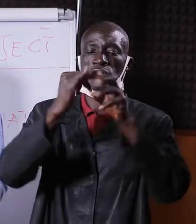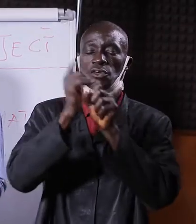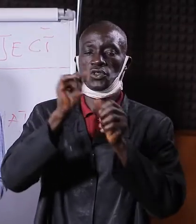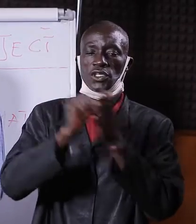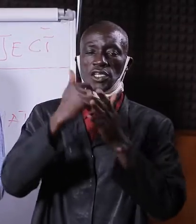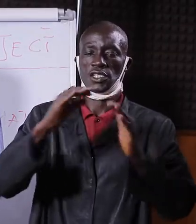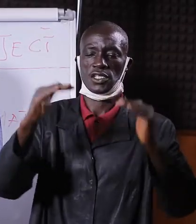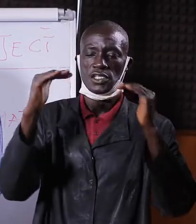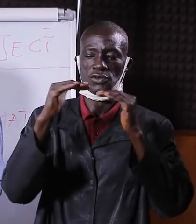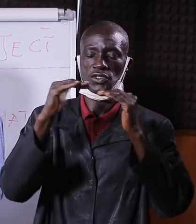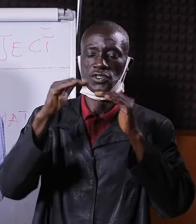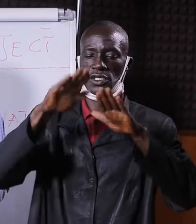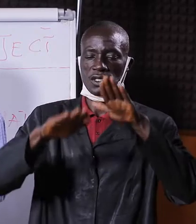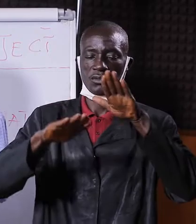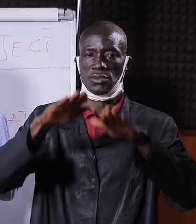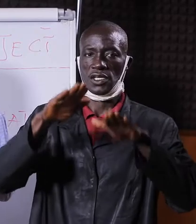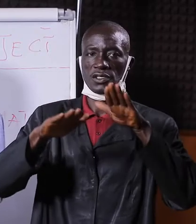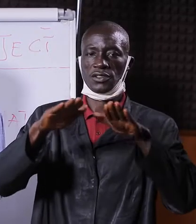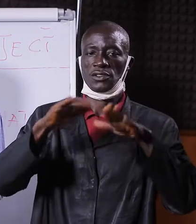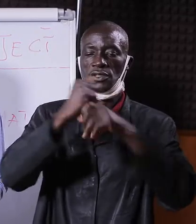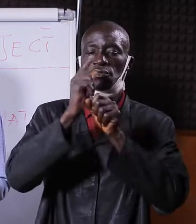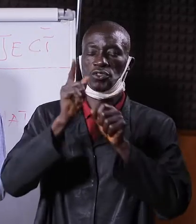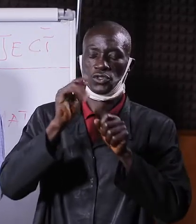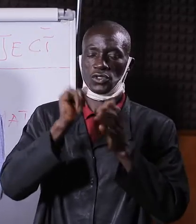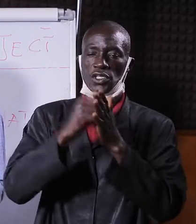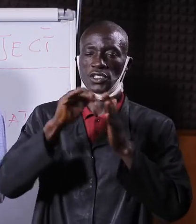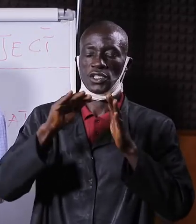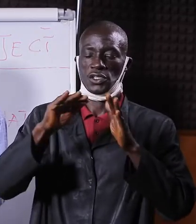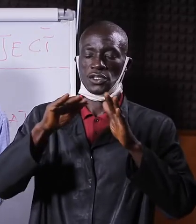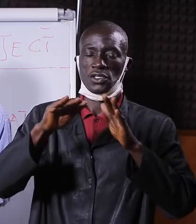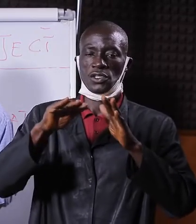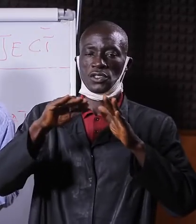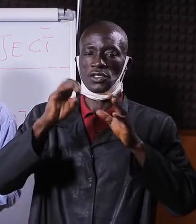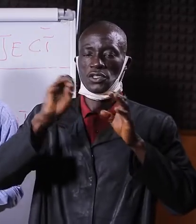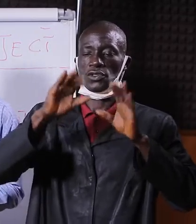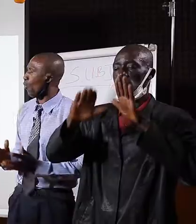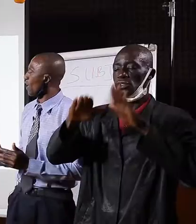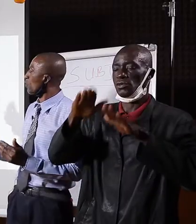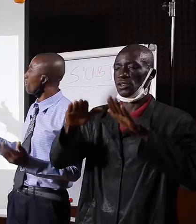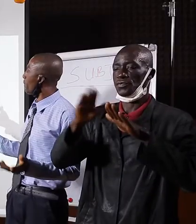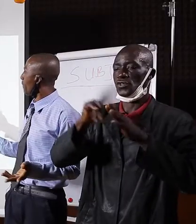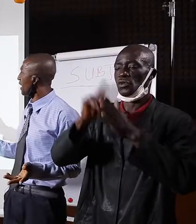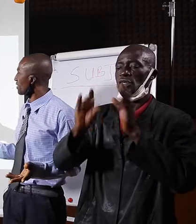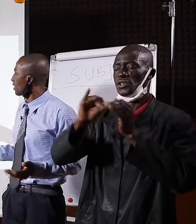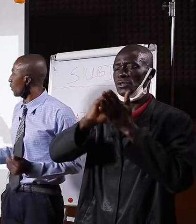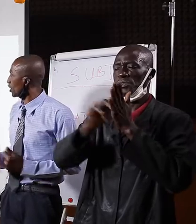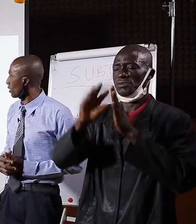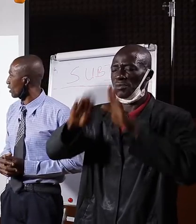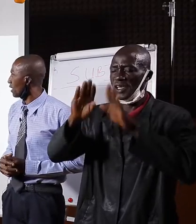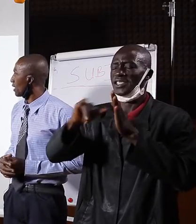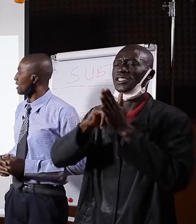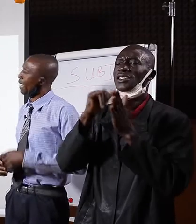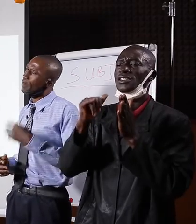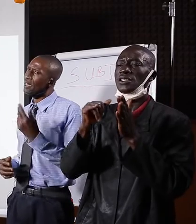the equations are balanced. Make sure the equations are balanced. What do we mean by balancing